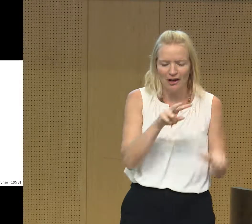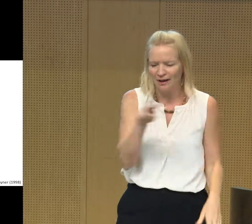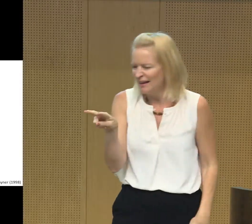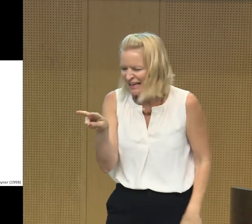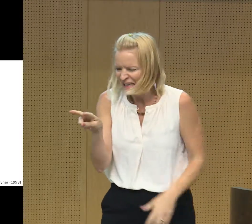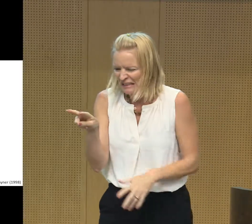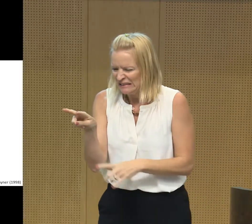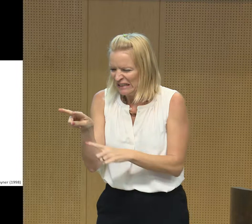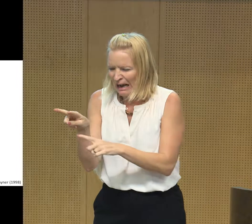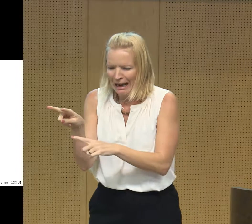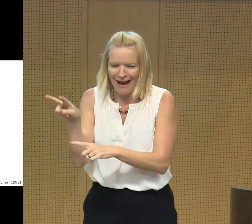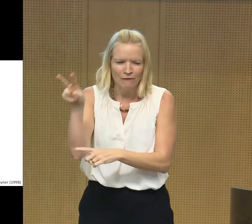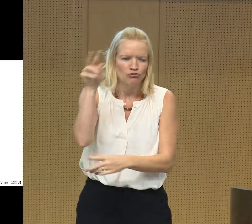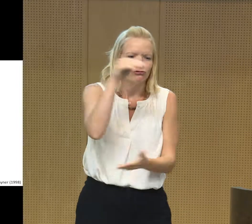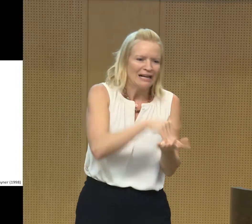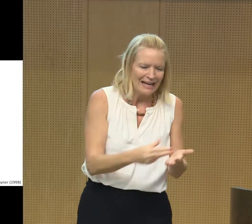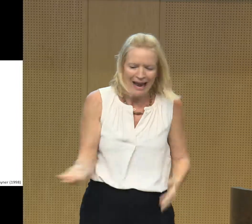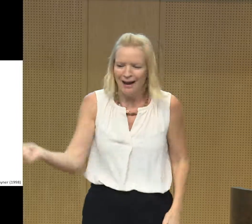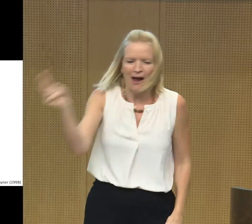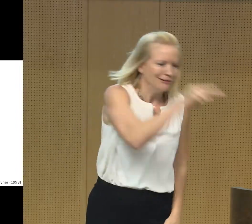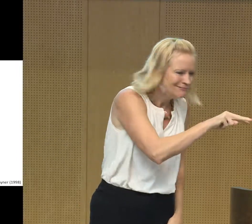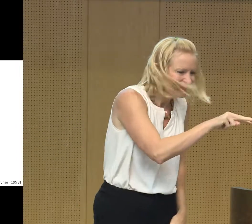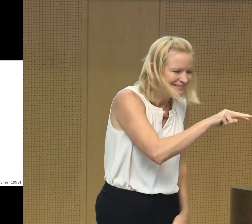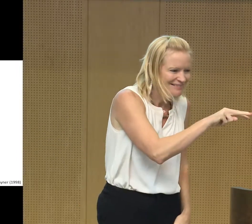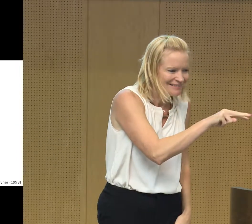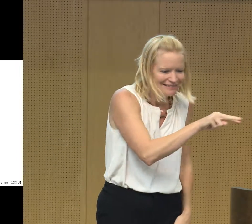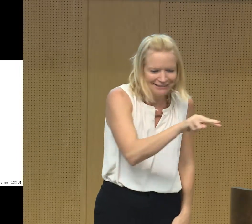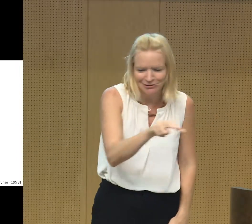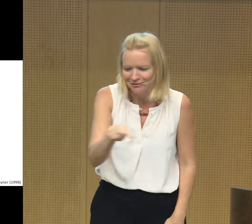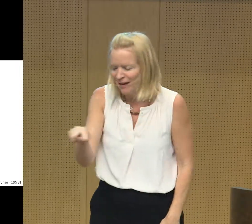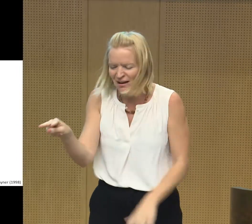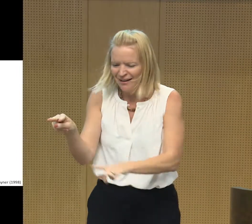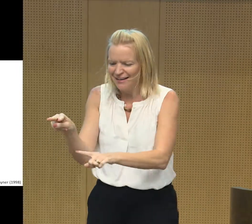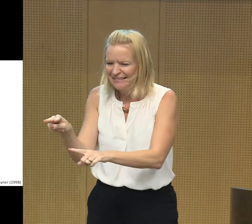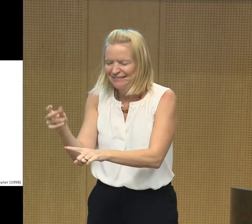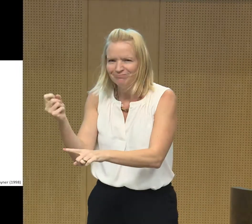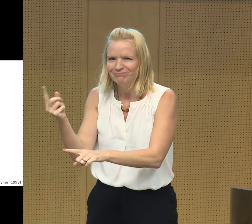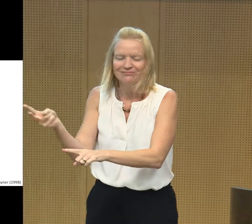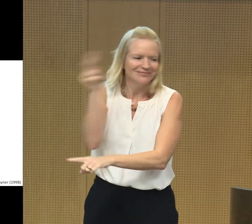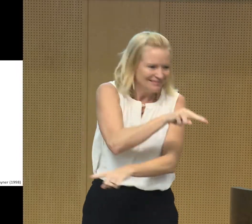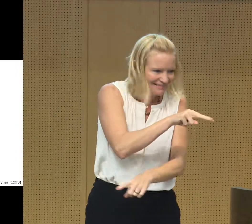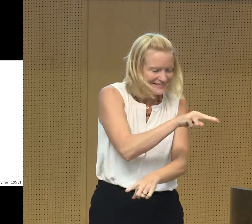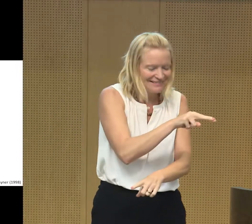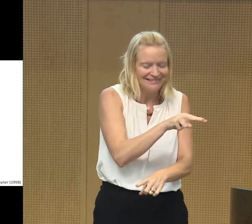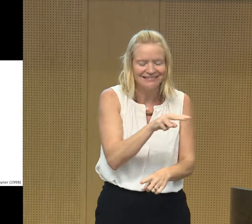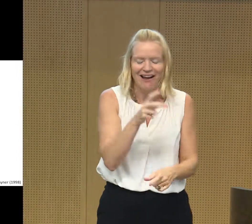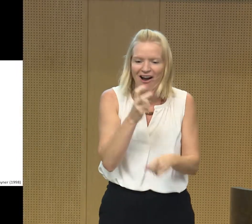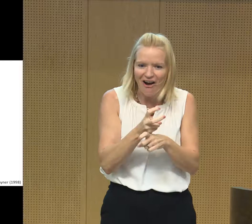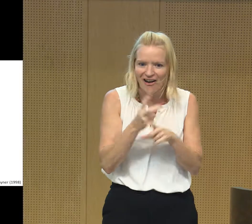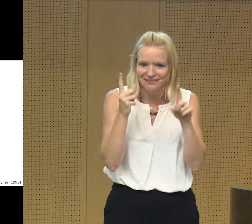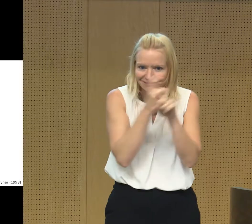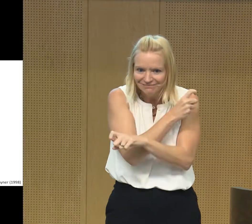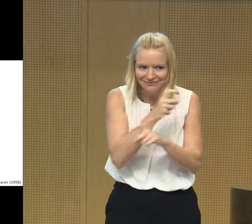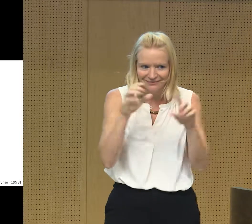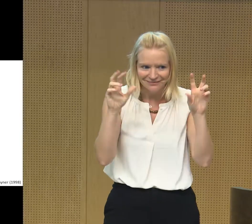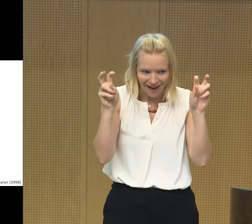I remember reading chemistry. I would get to a word and not understand. I would go back and read that line